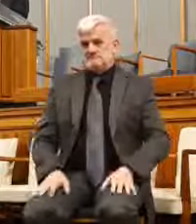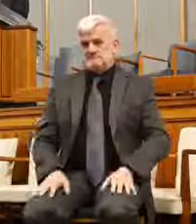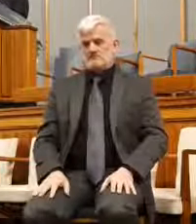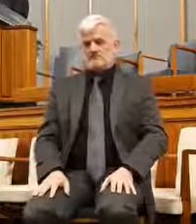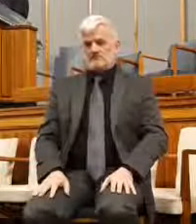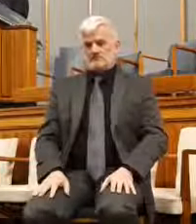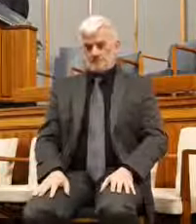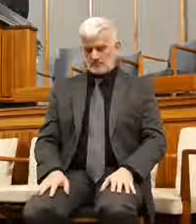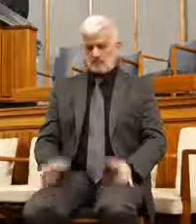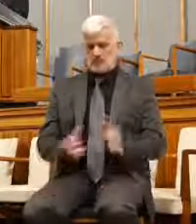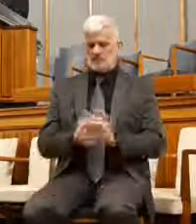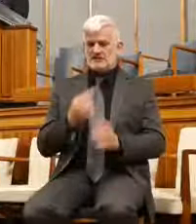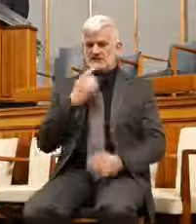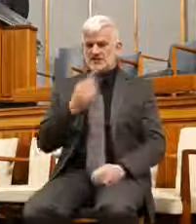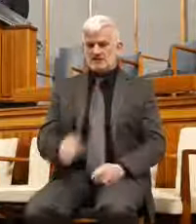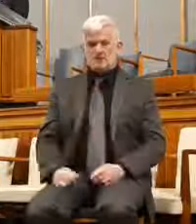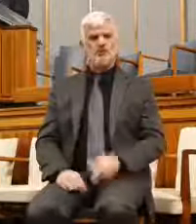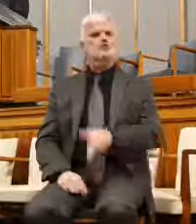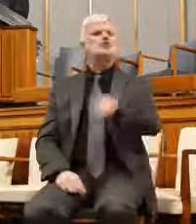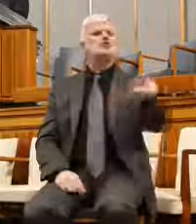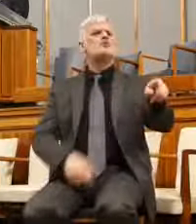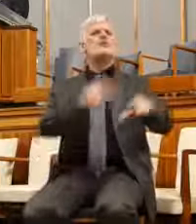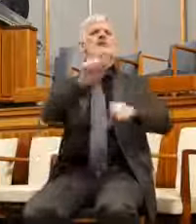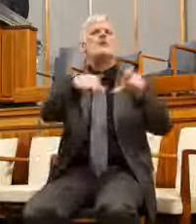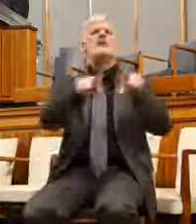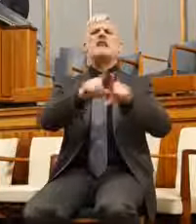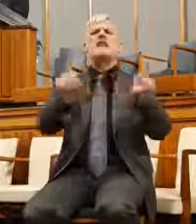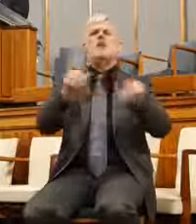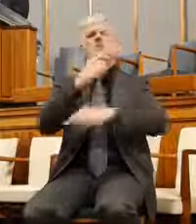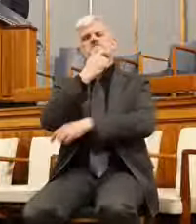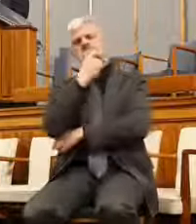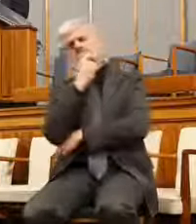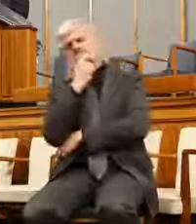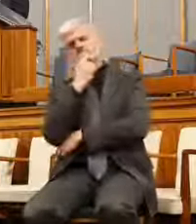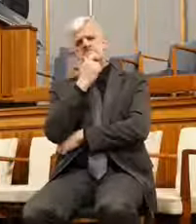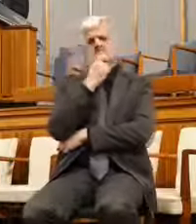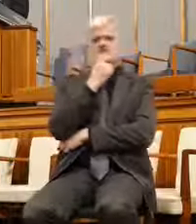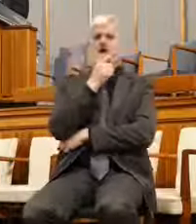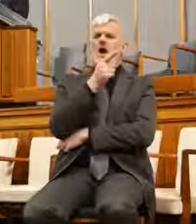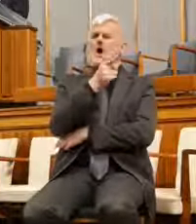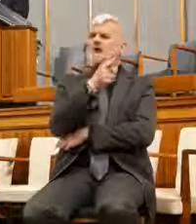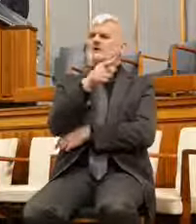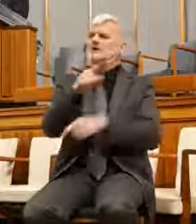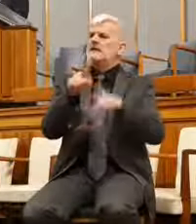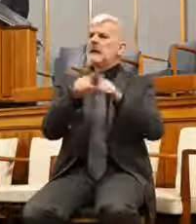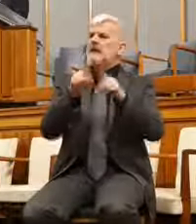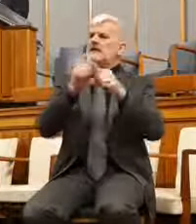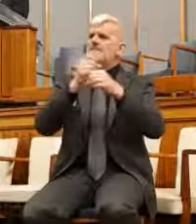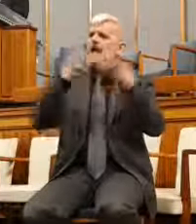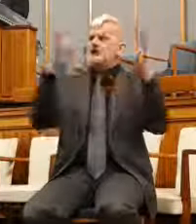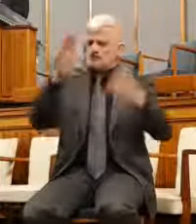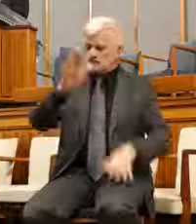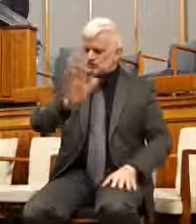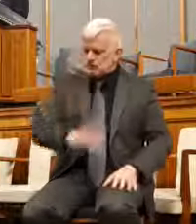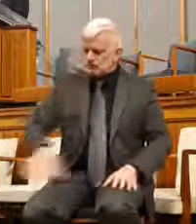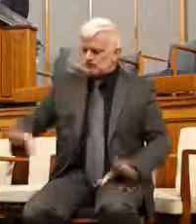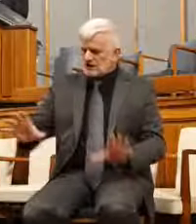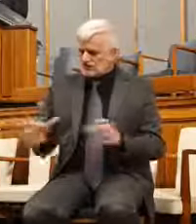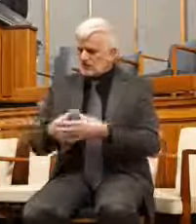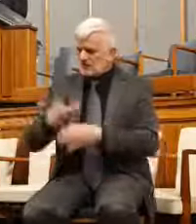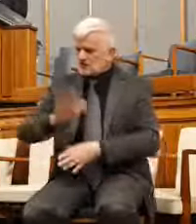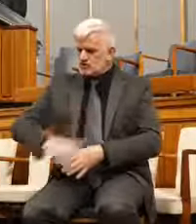But whereunto shall I liken this generation? It is like unto children sitting in the